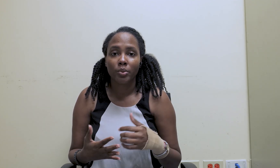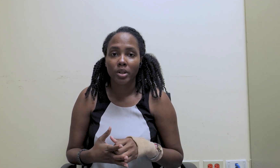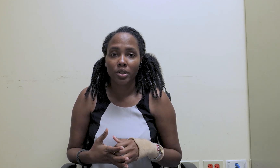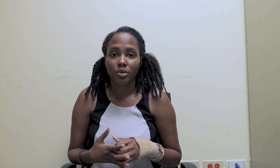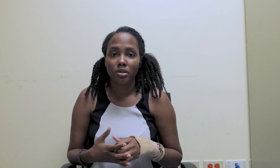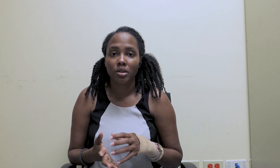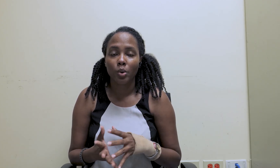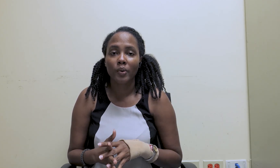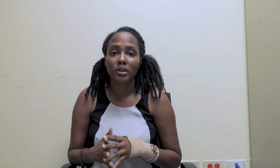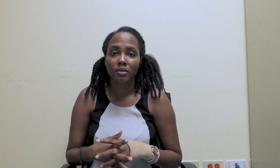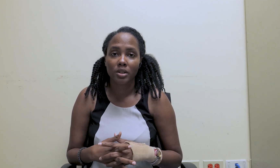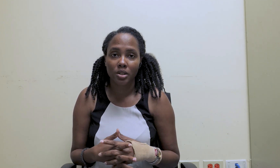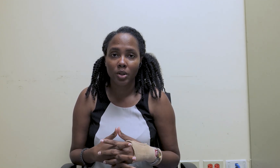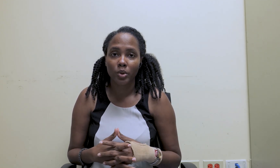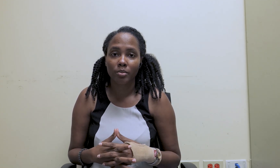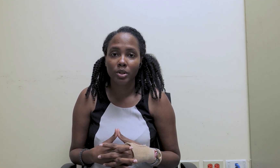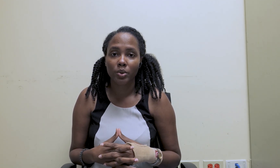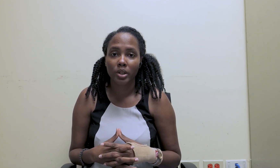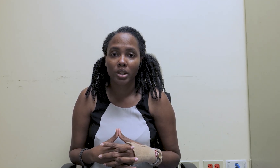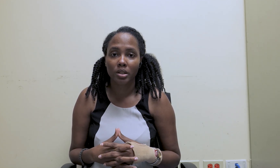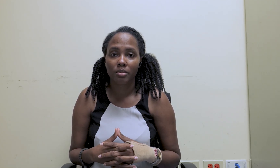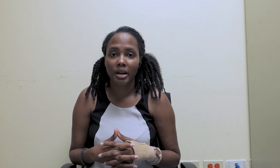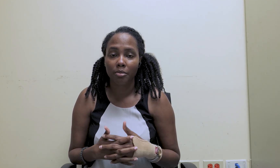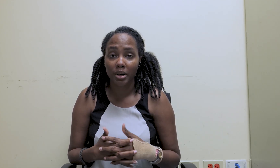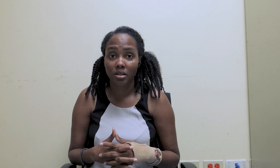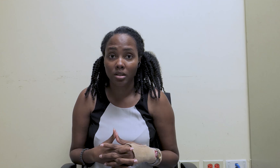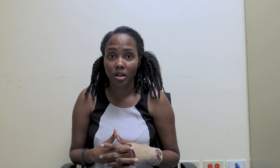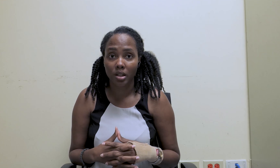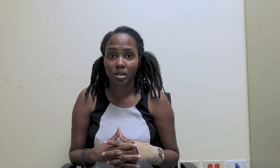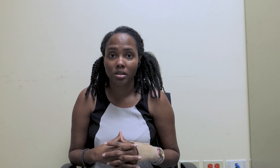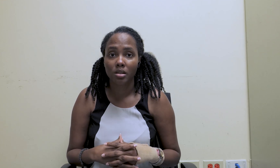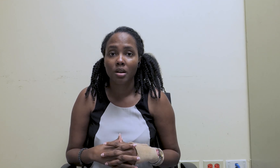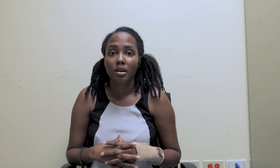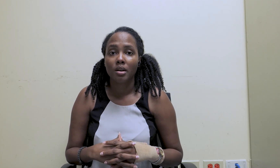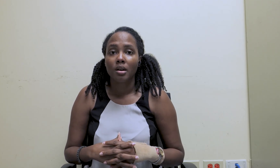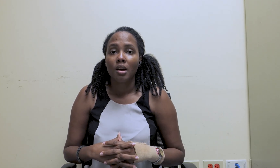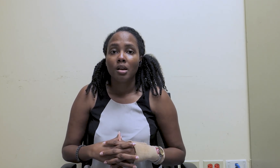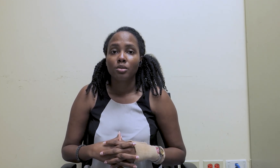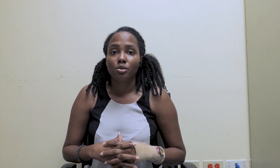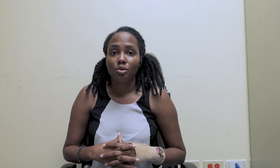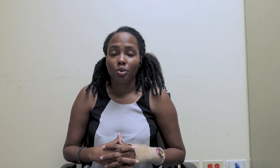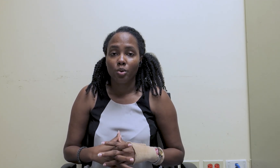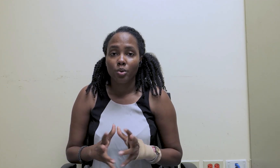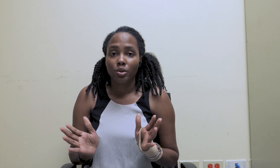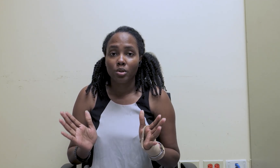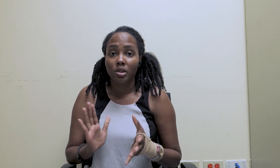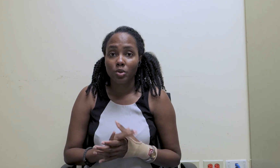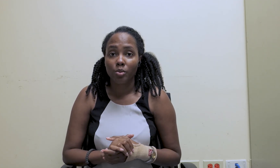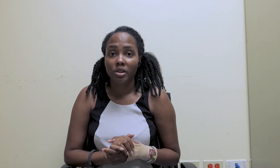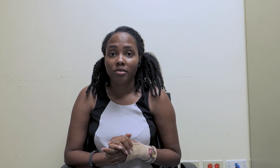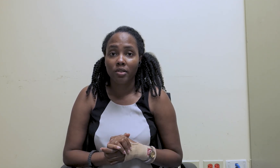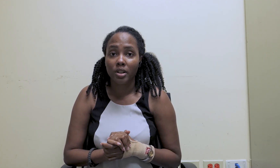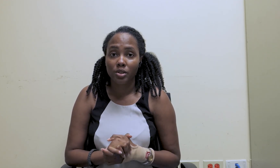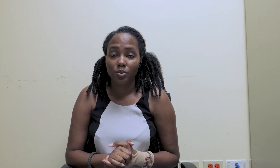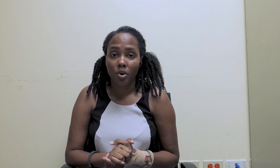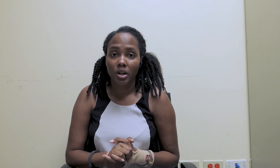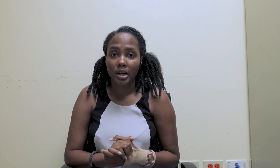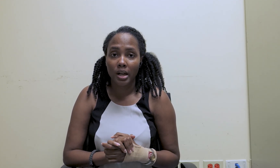Whitney Houston. However, the version that we'll be doing is by Pentatonics. So this will be verse 1